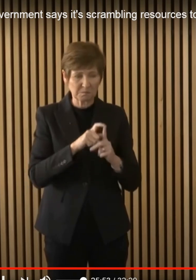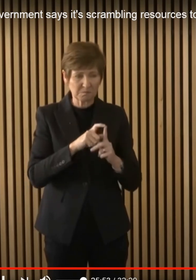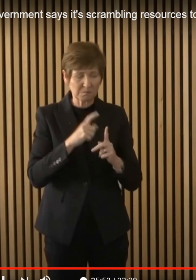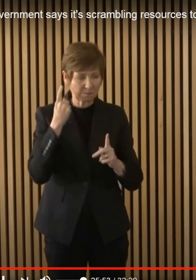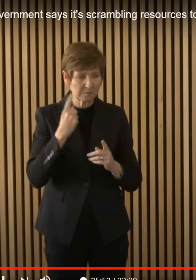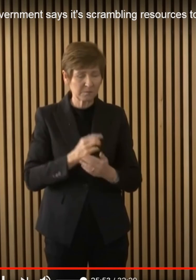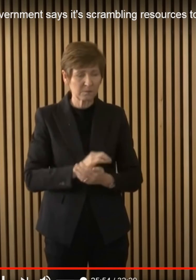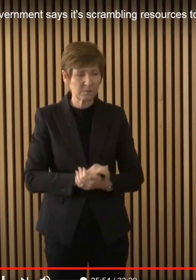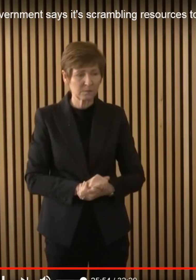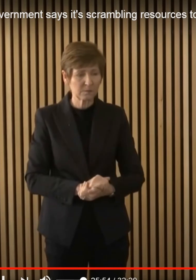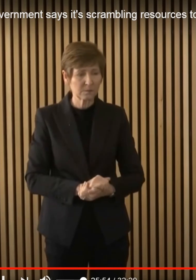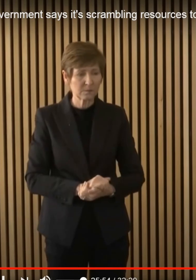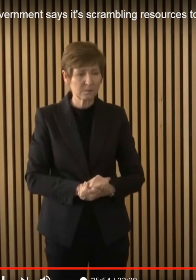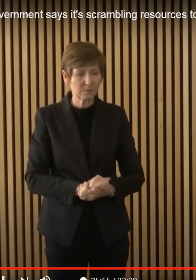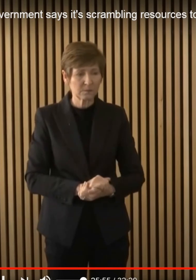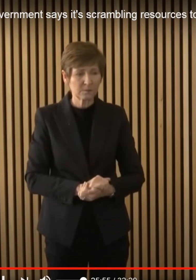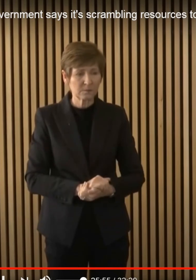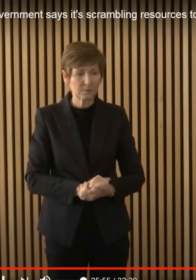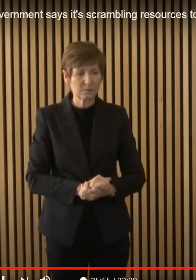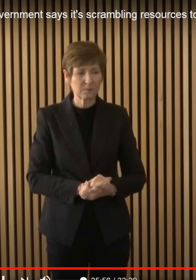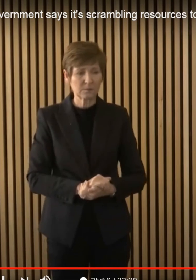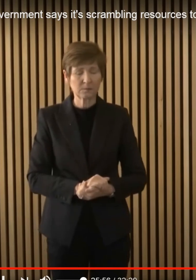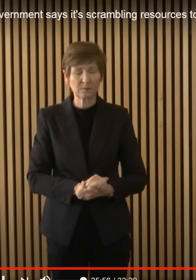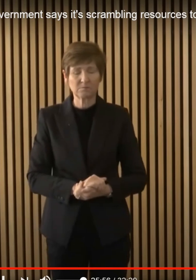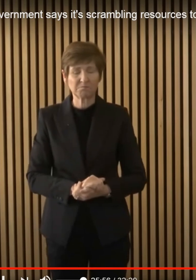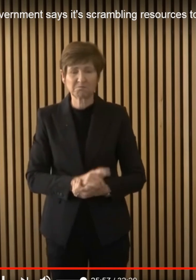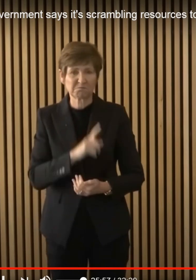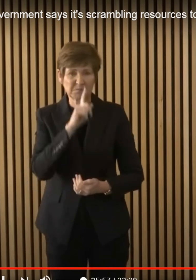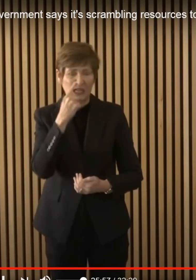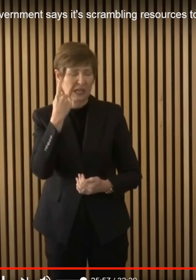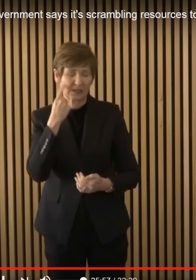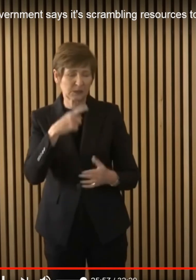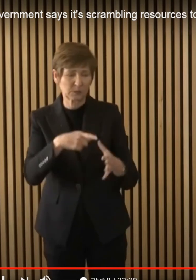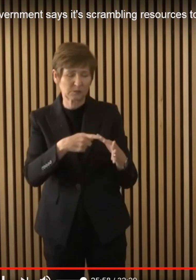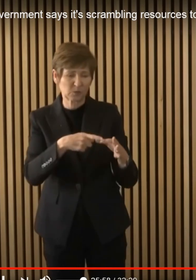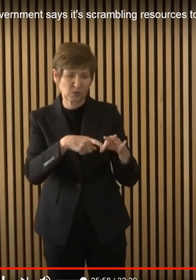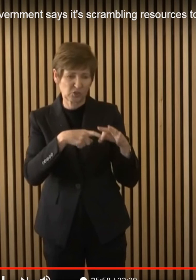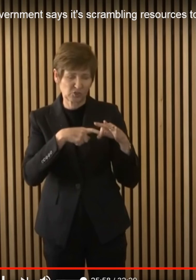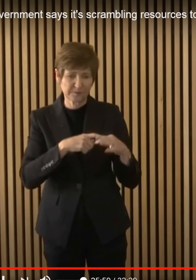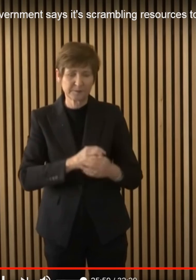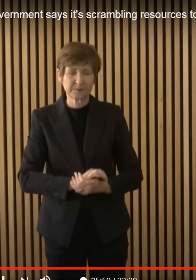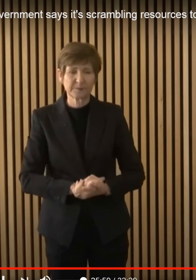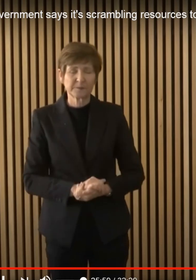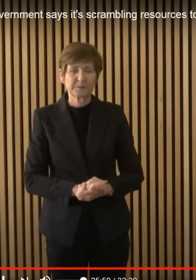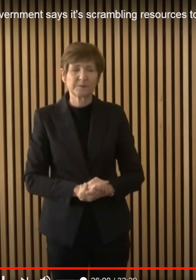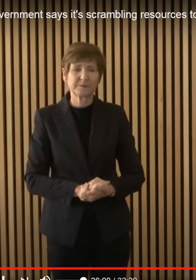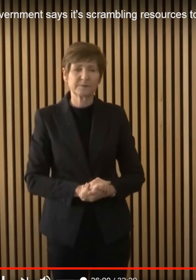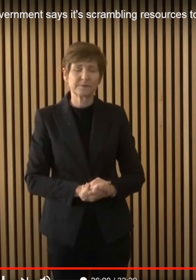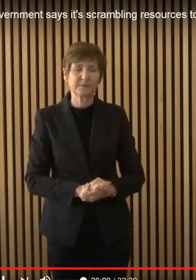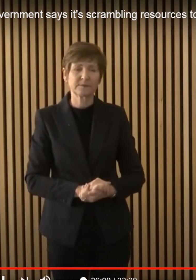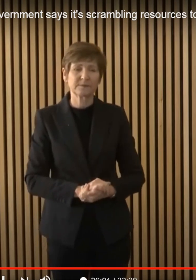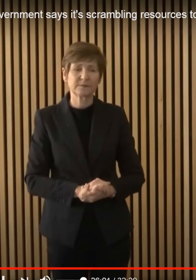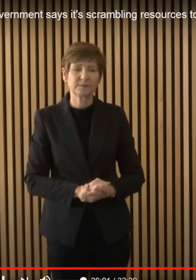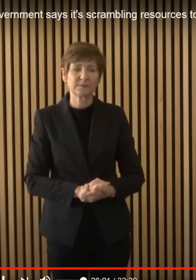to go if it happens anywhere else? Well, we have, firstly, there is a general agreement